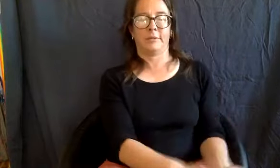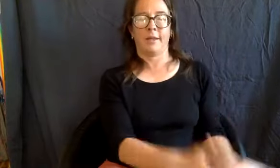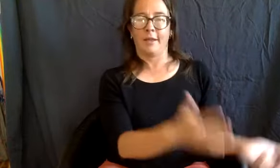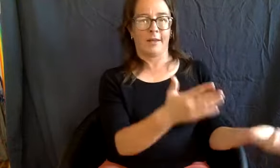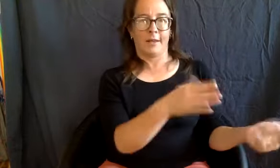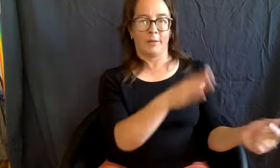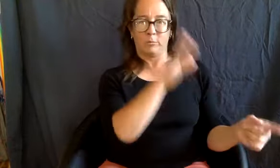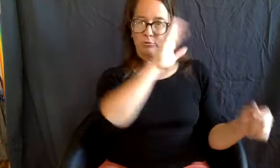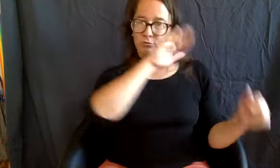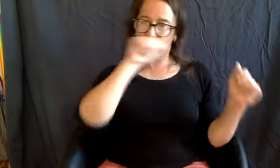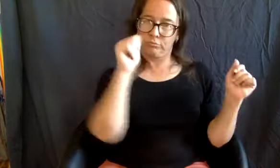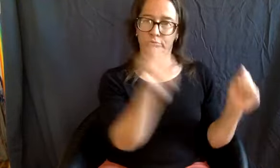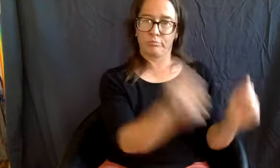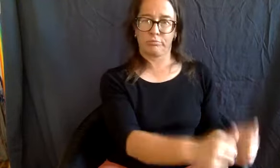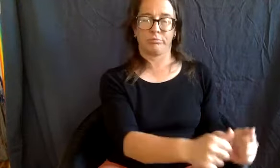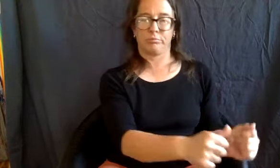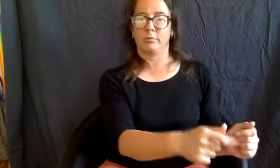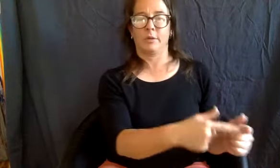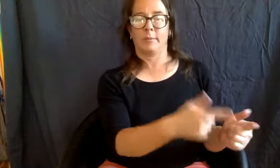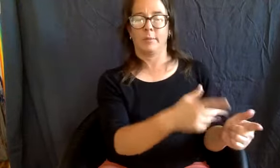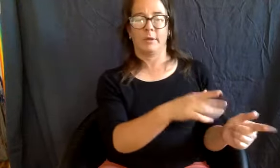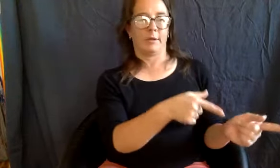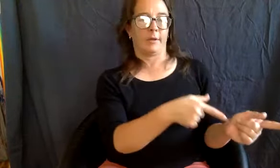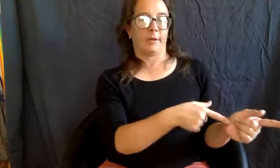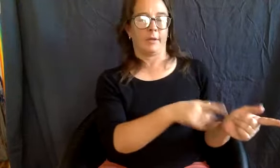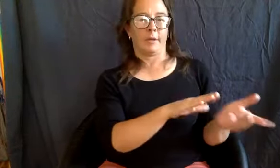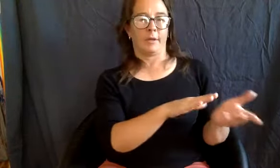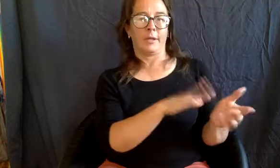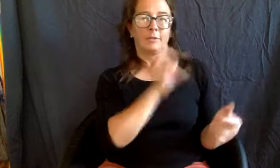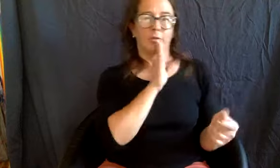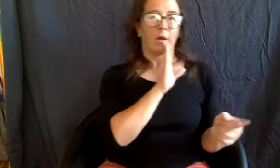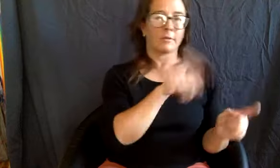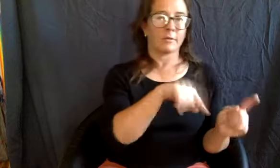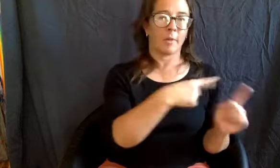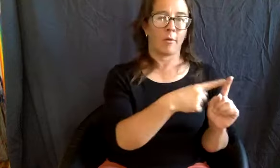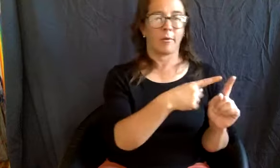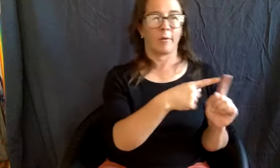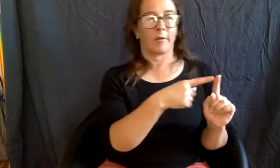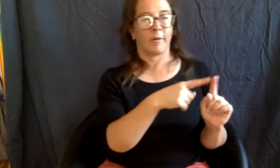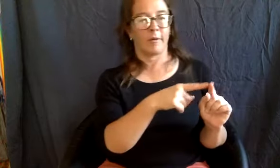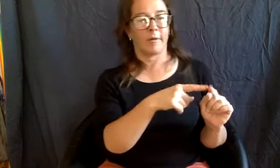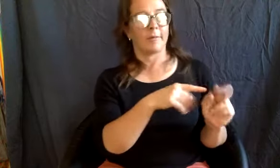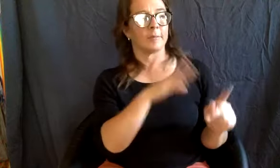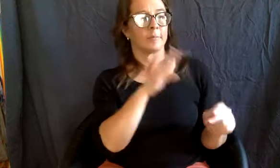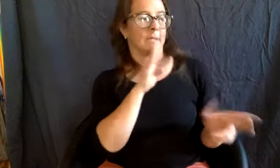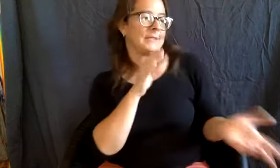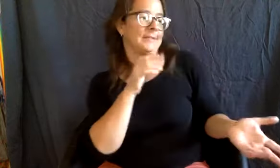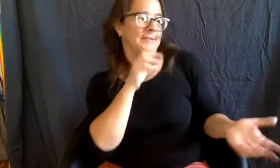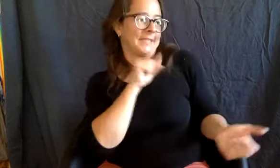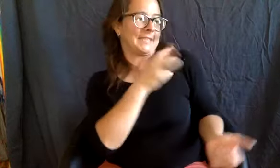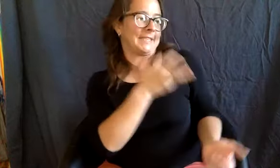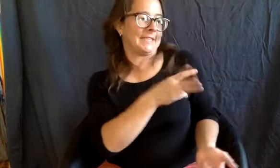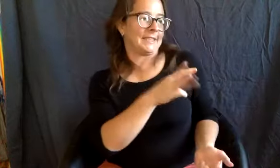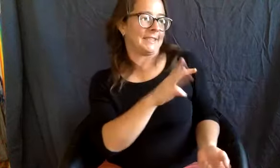we just have always been. He's always been a really good kid. And up until that point, I loved him. He